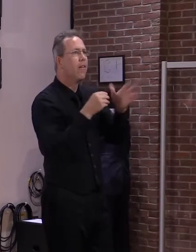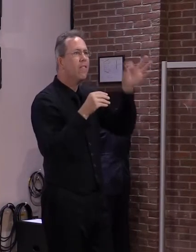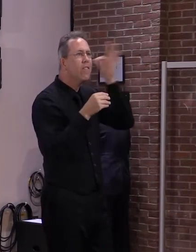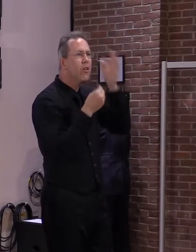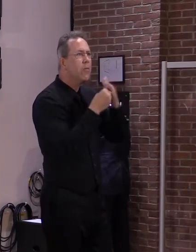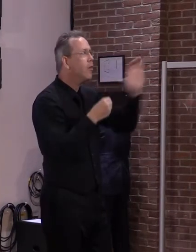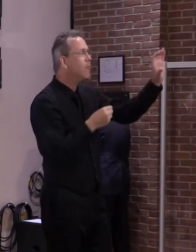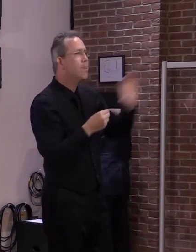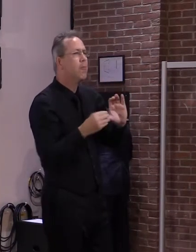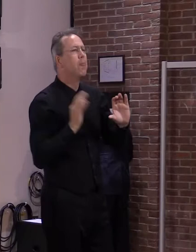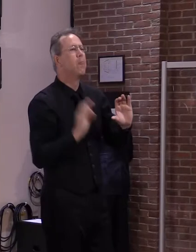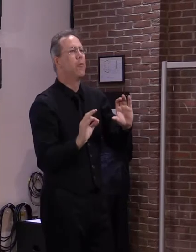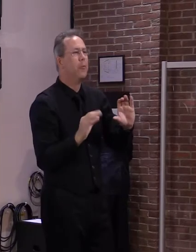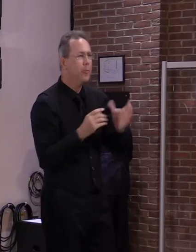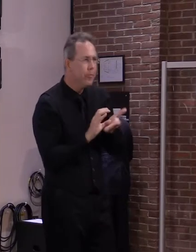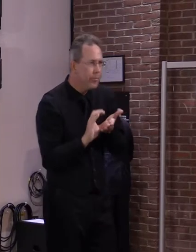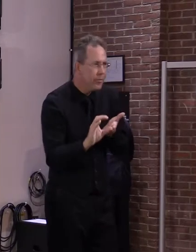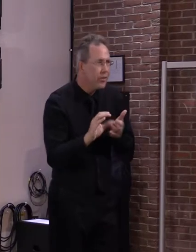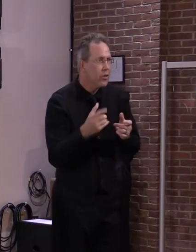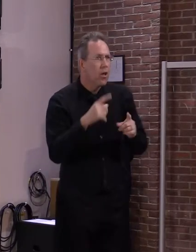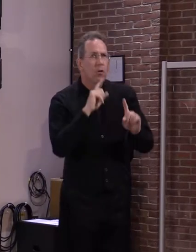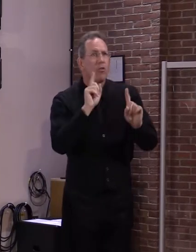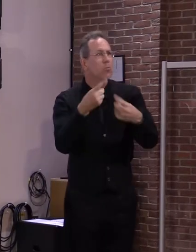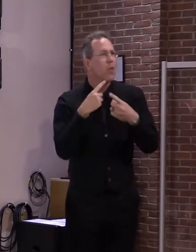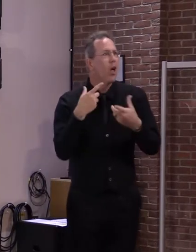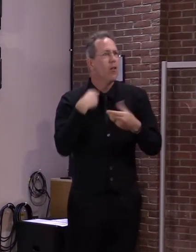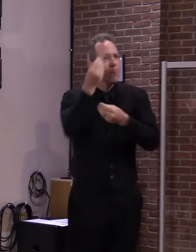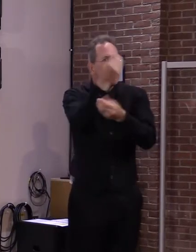has been very encouraging.